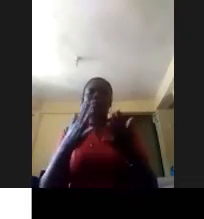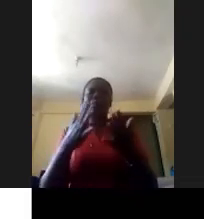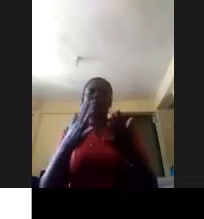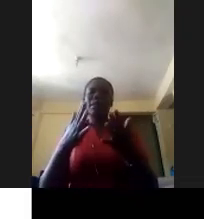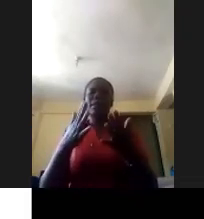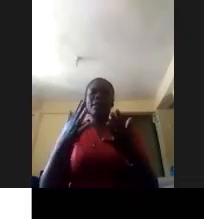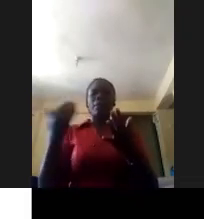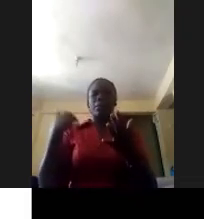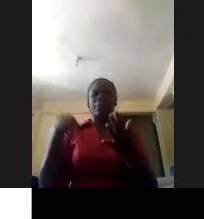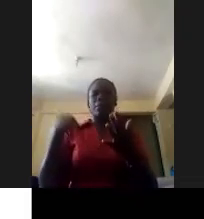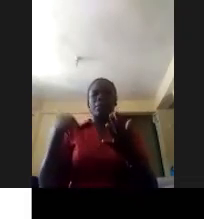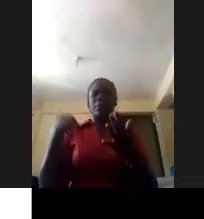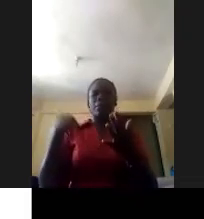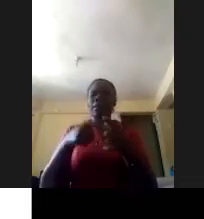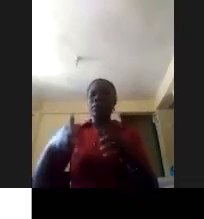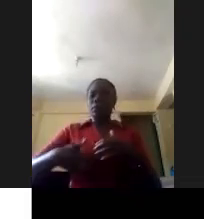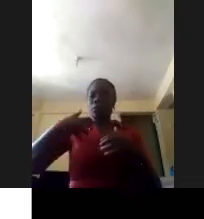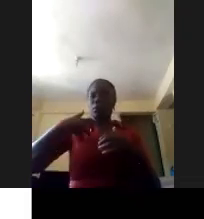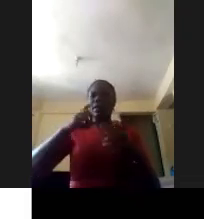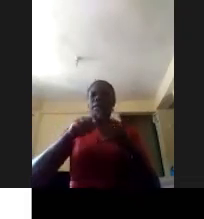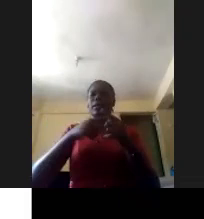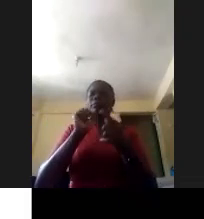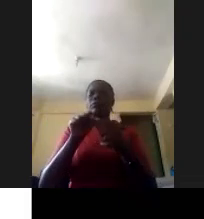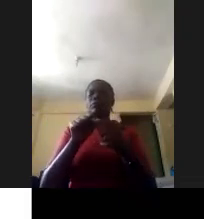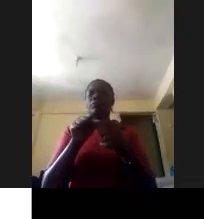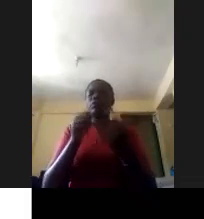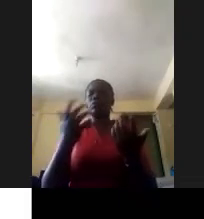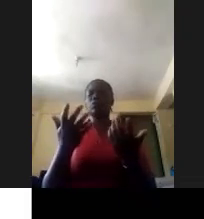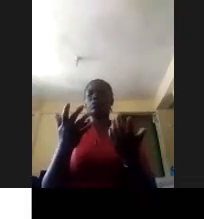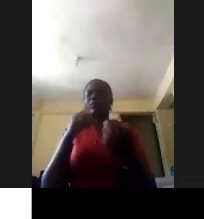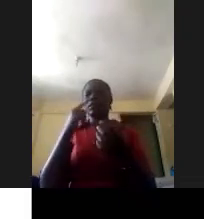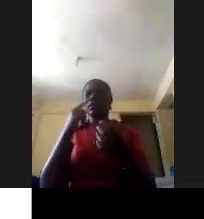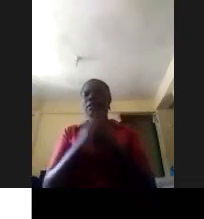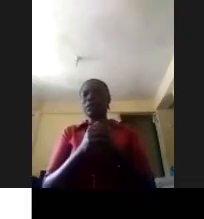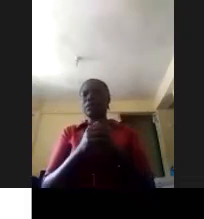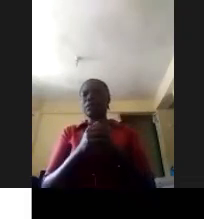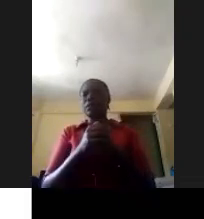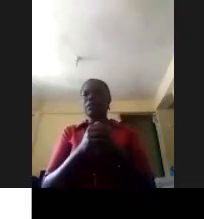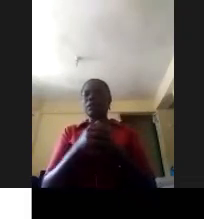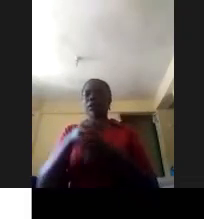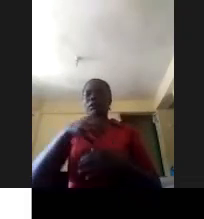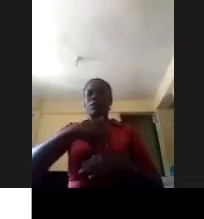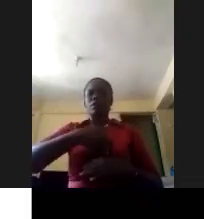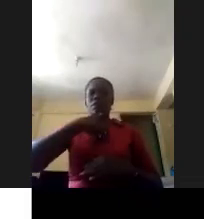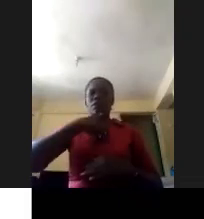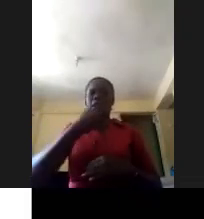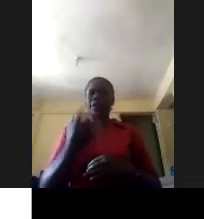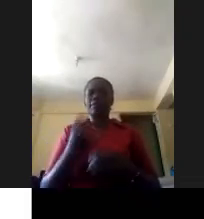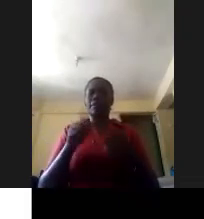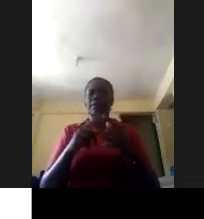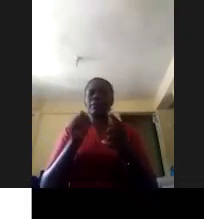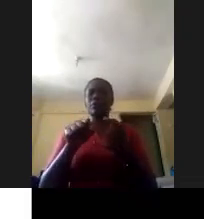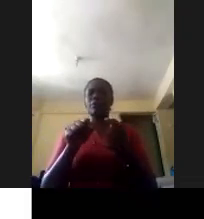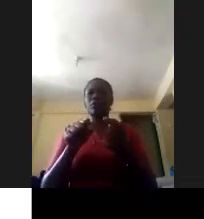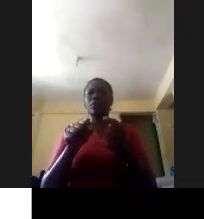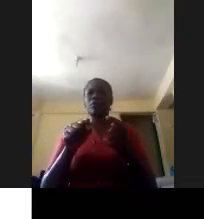you're irritable, and then you kind of uh, say you lose your temper, and then you have an outburst, and